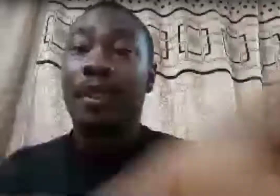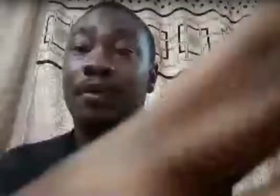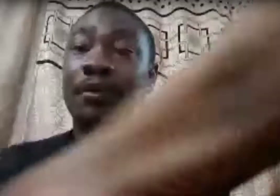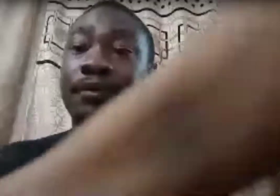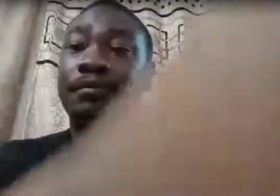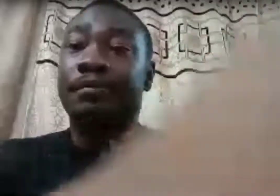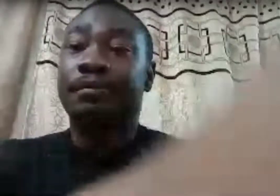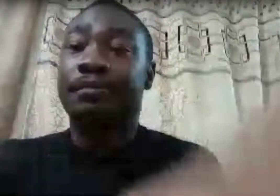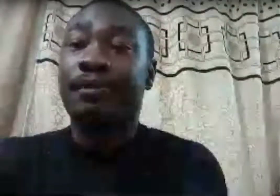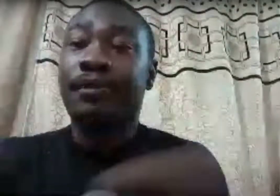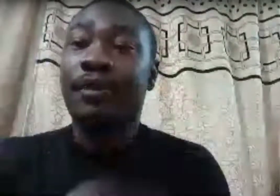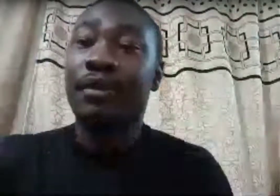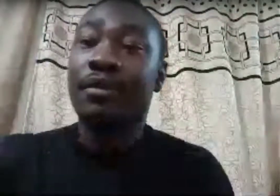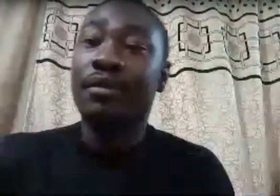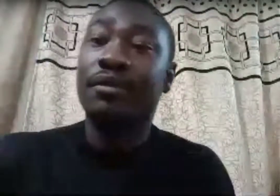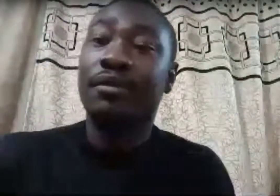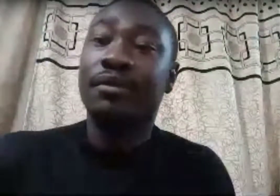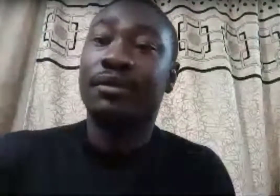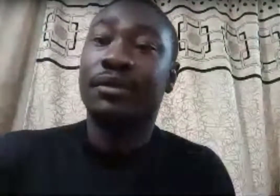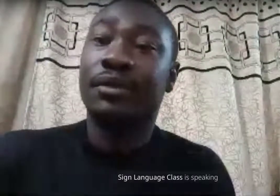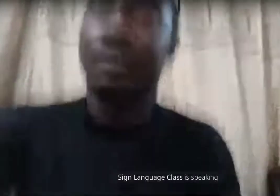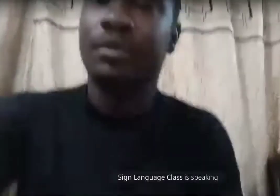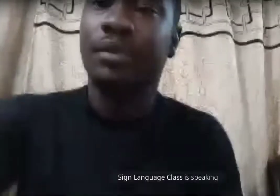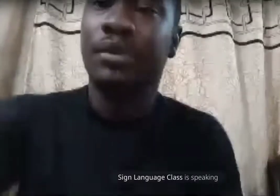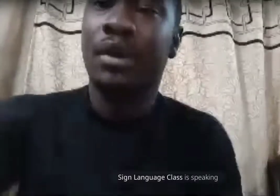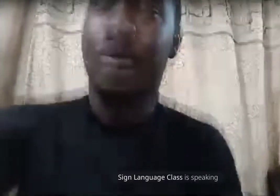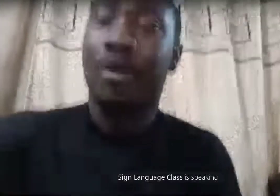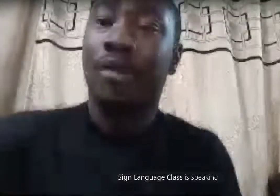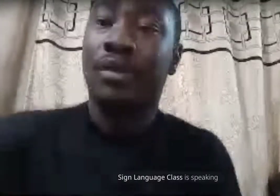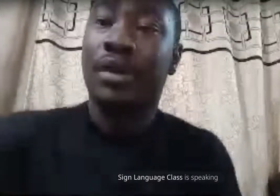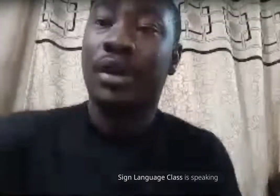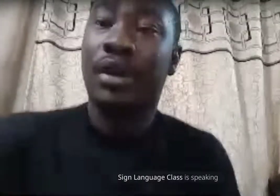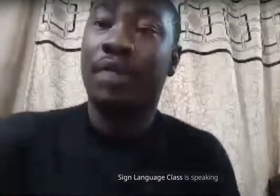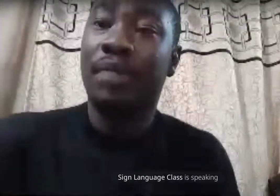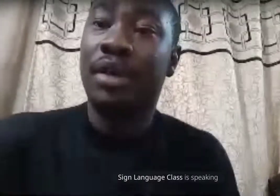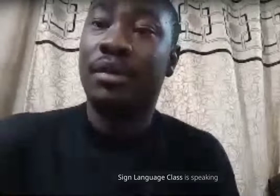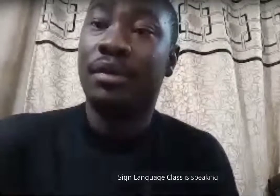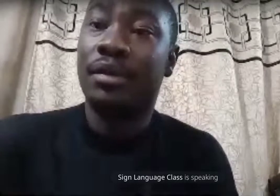And then we have a plethora of students. So many people. Please don't call anybody you've called before.